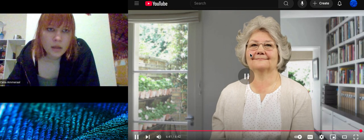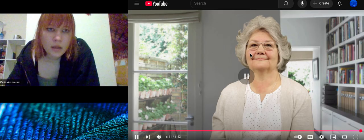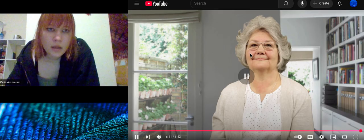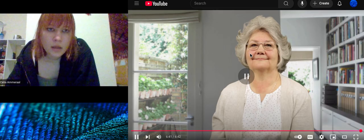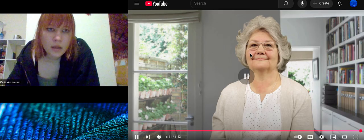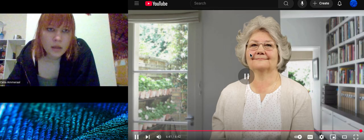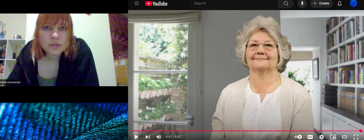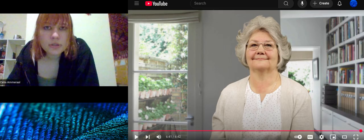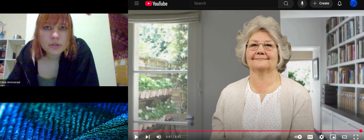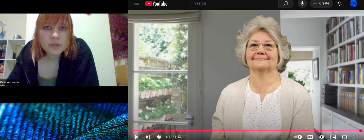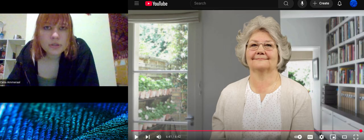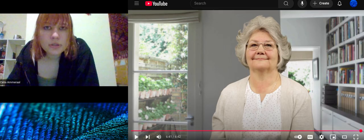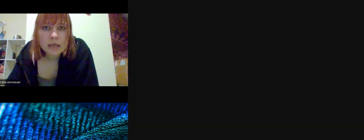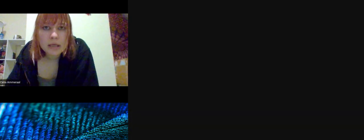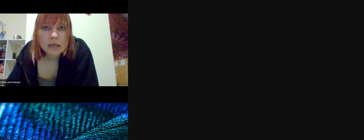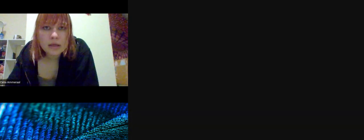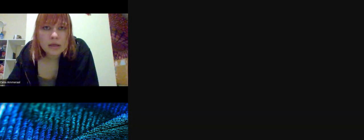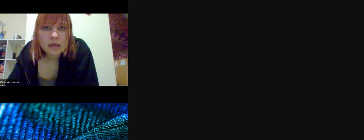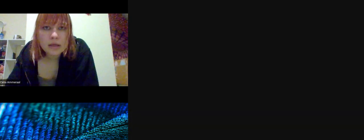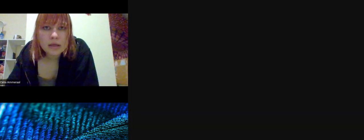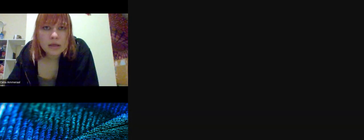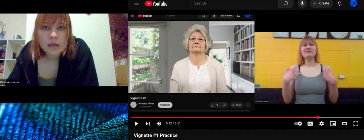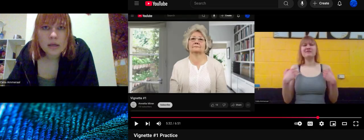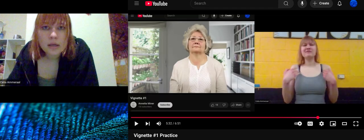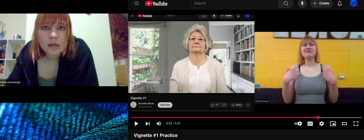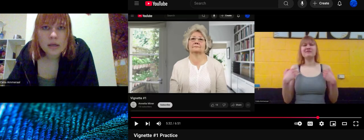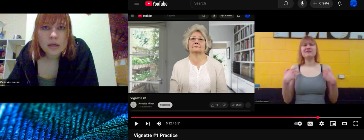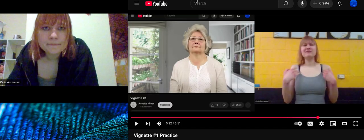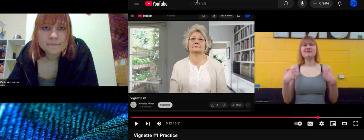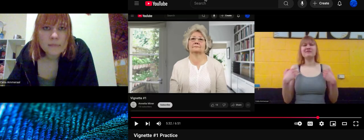And it's crazy, too, because, like,